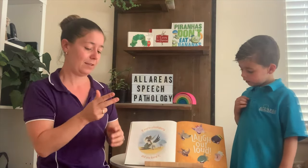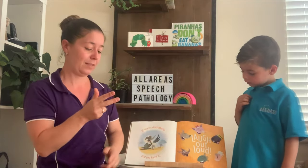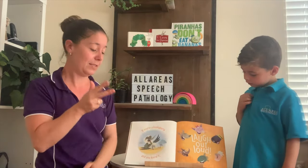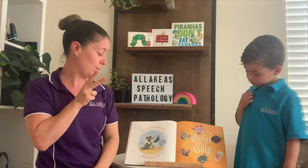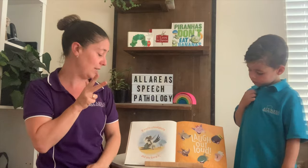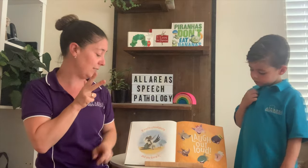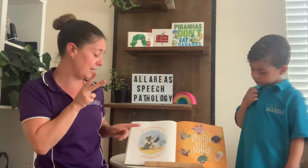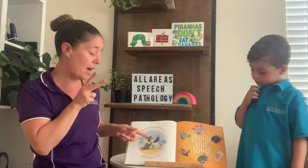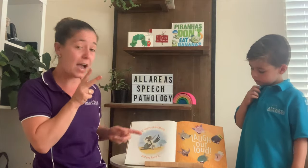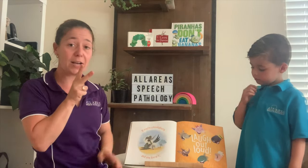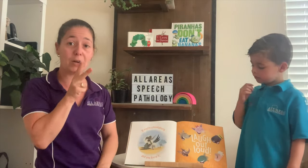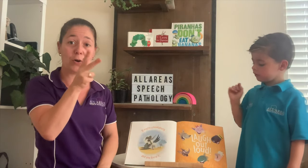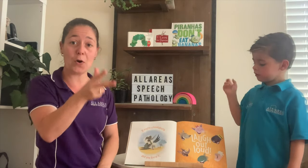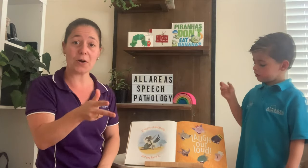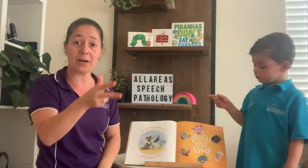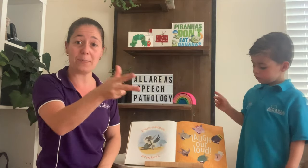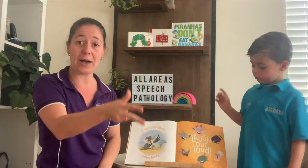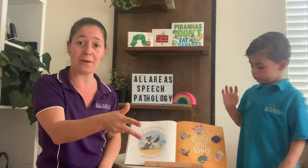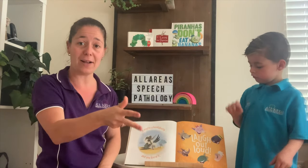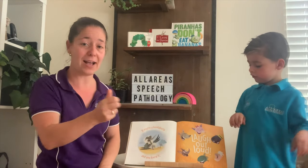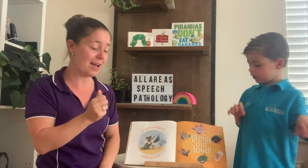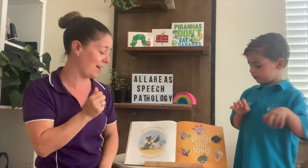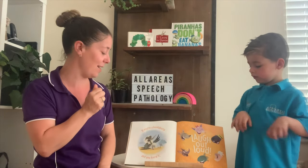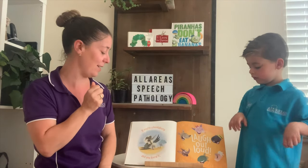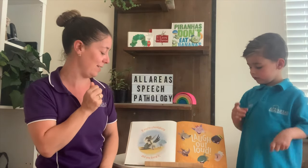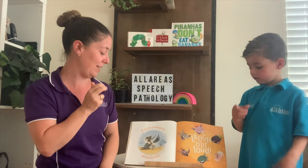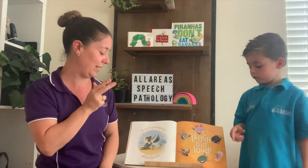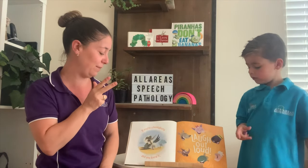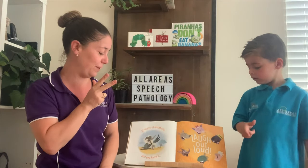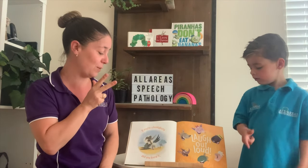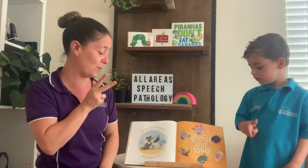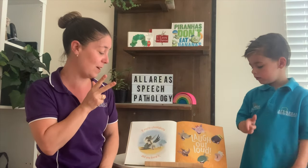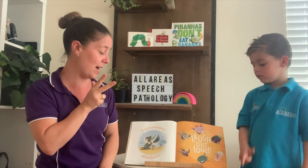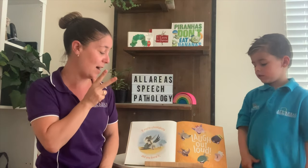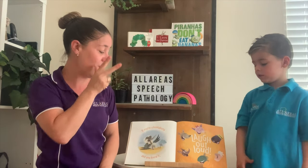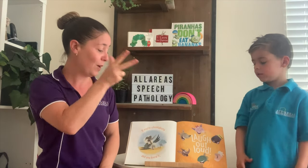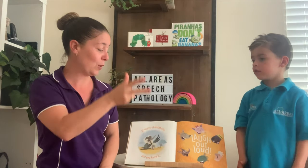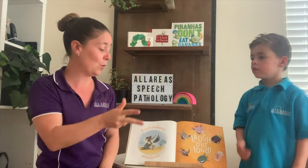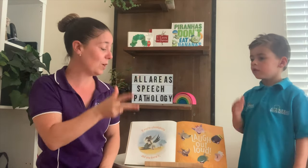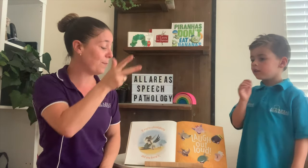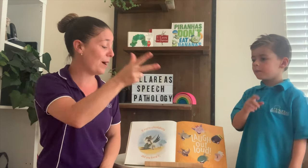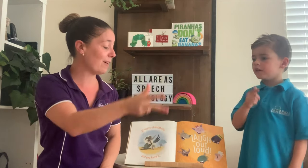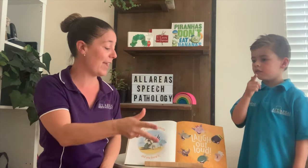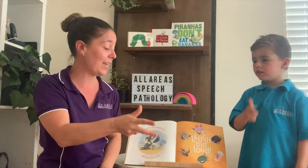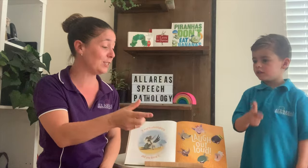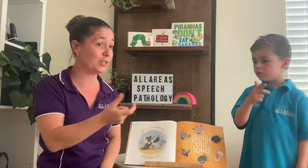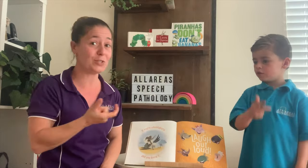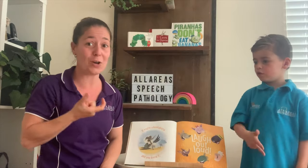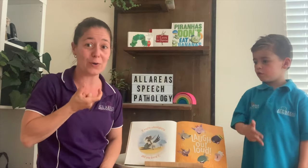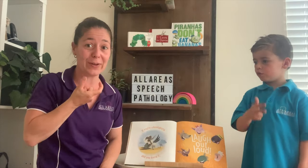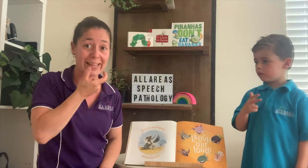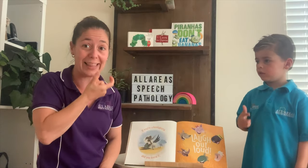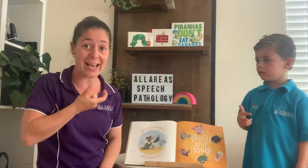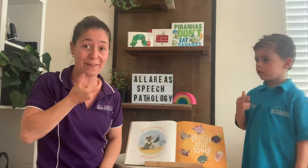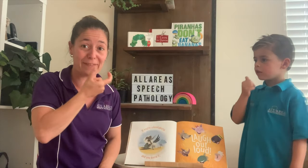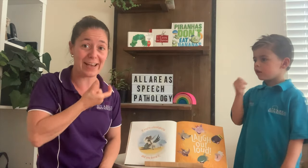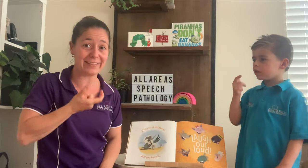This one is a kookaburra. If you're a kookaburra and you know it, laugh out